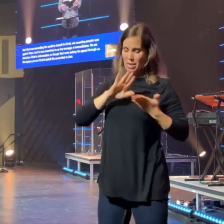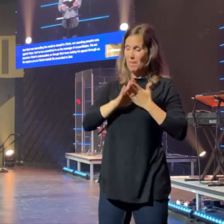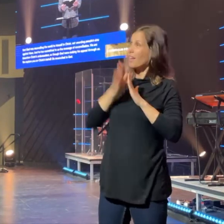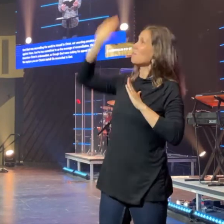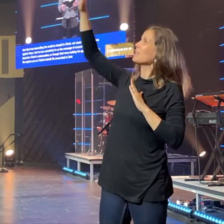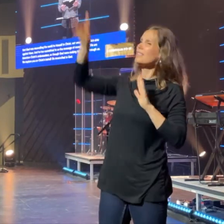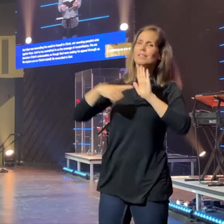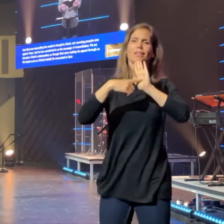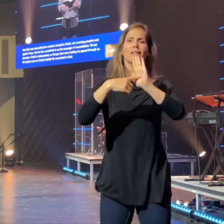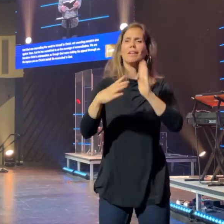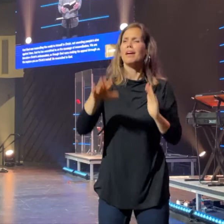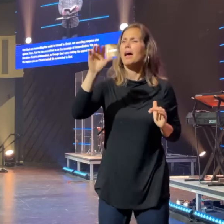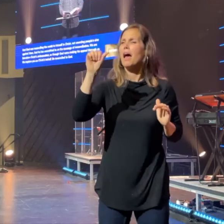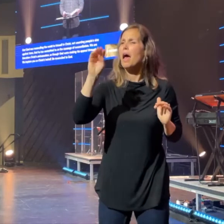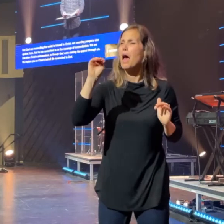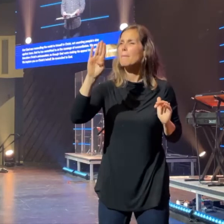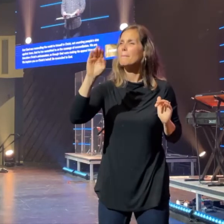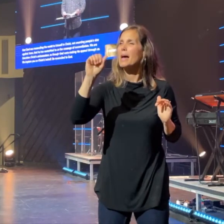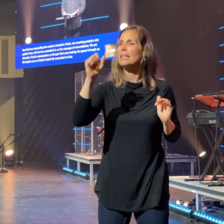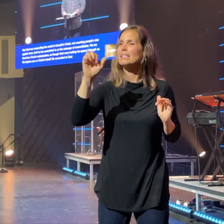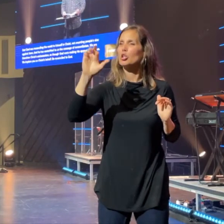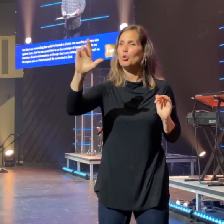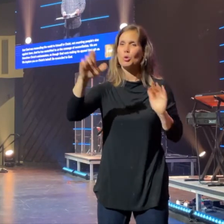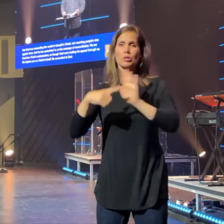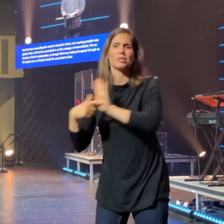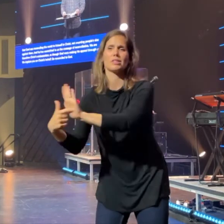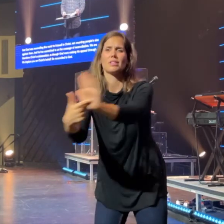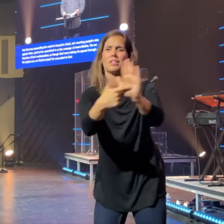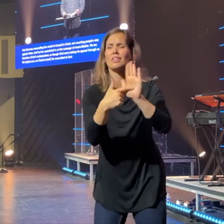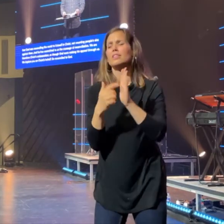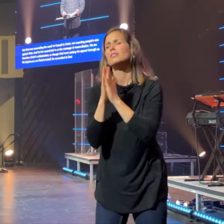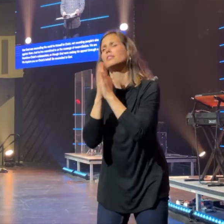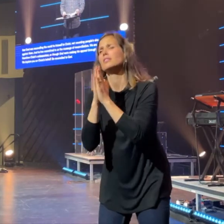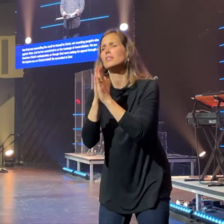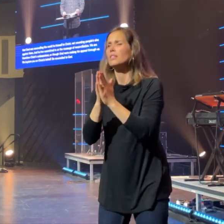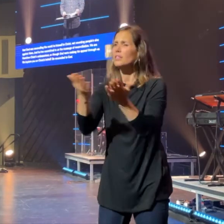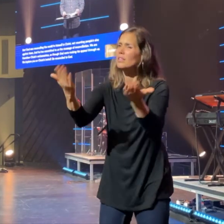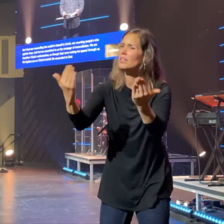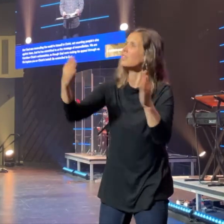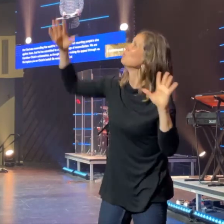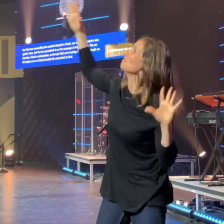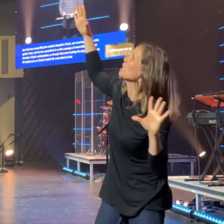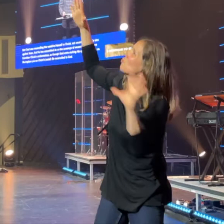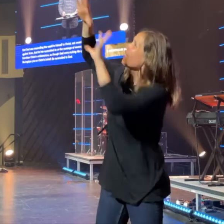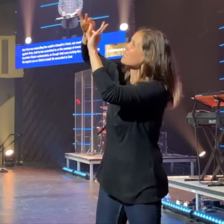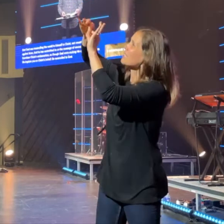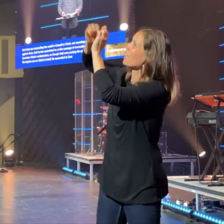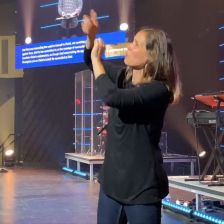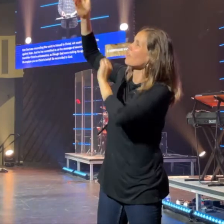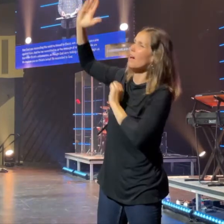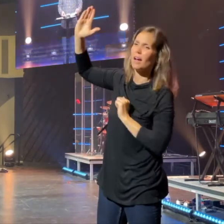appeal through us. We implore you on Christ's behalf, be reconciled to God.